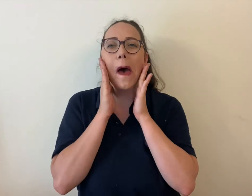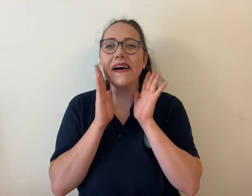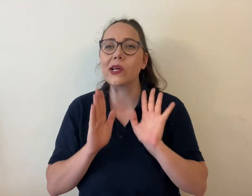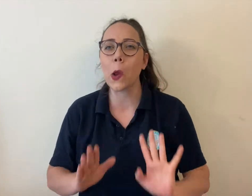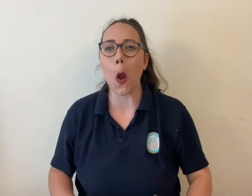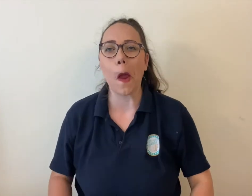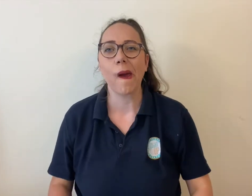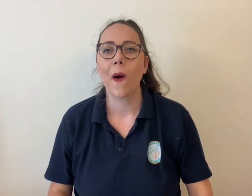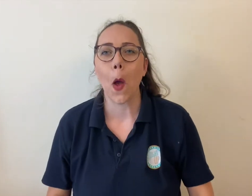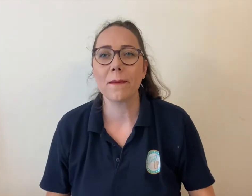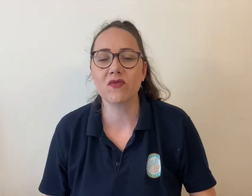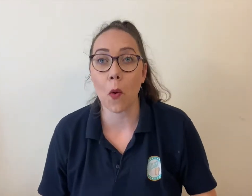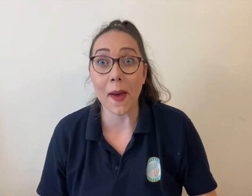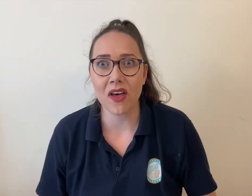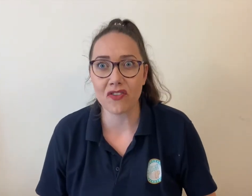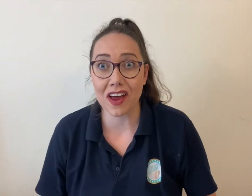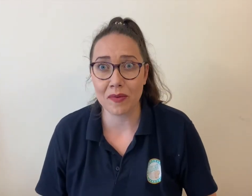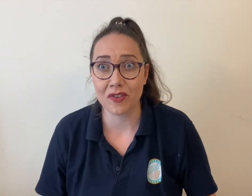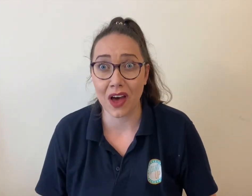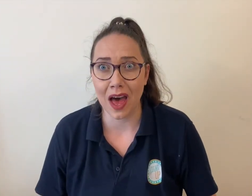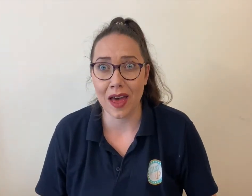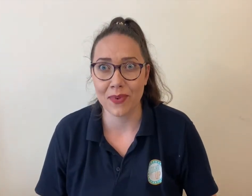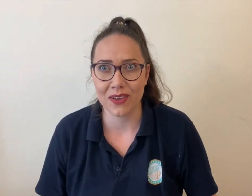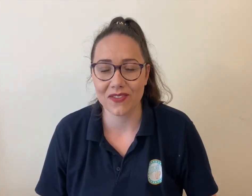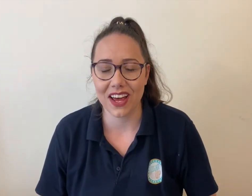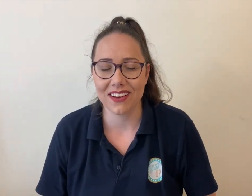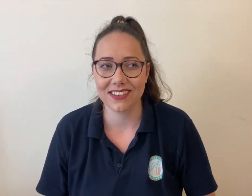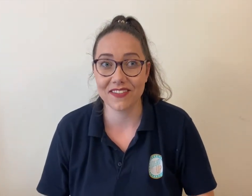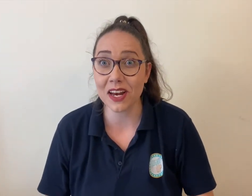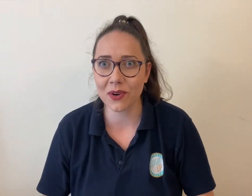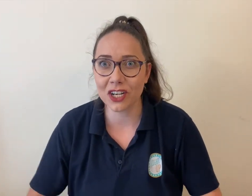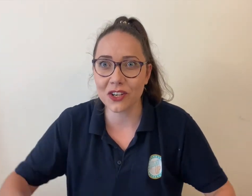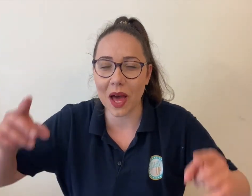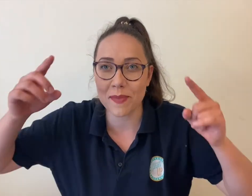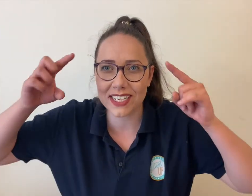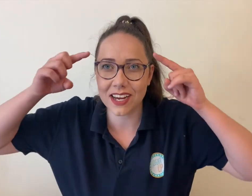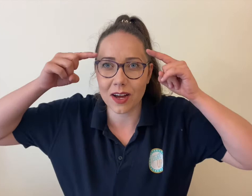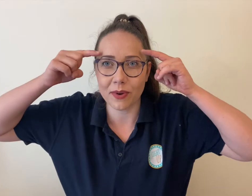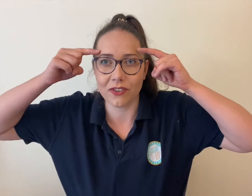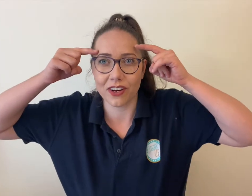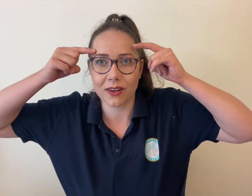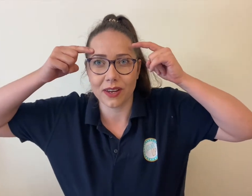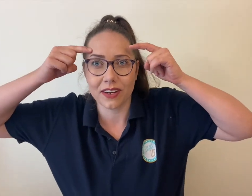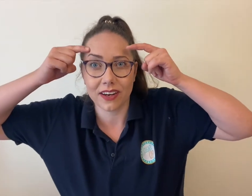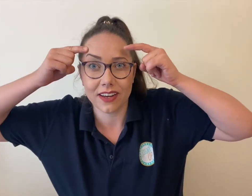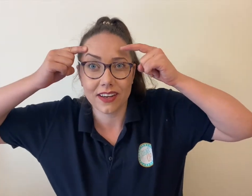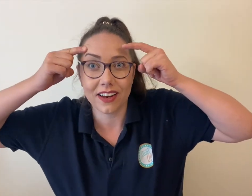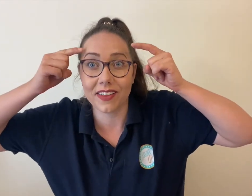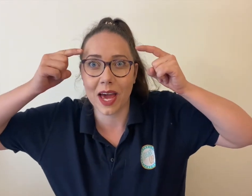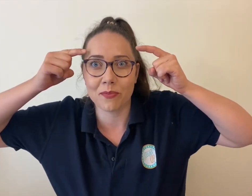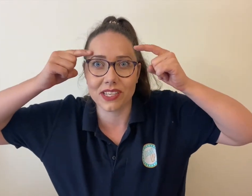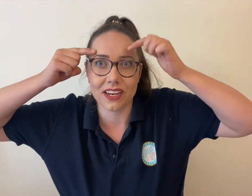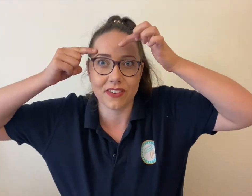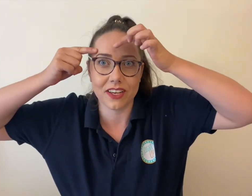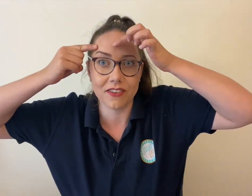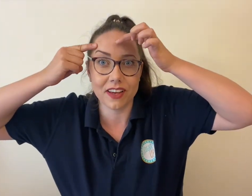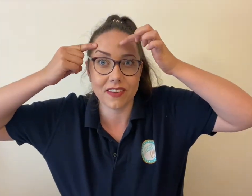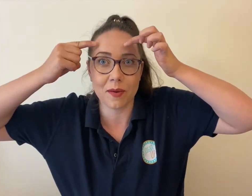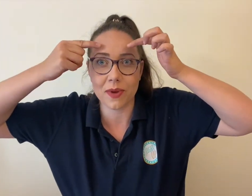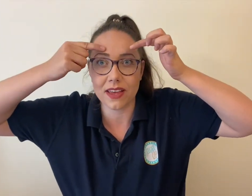massage, move your mouth around, move your eyebrows around. If anyone can do that amazing eyebrow trick where you can like the Cadbury's advert, you raise that bit, then